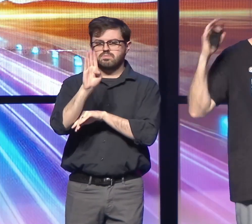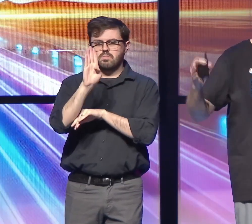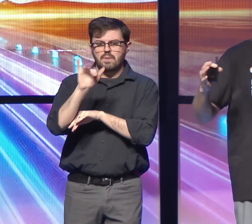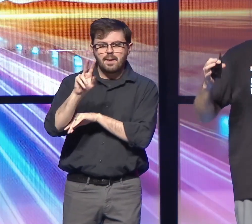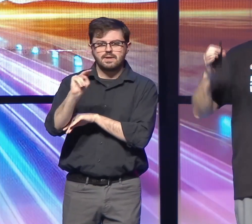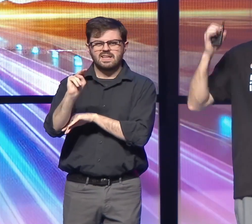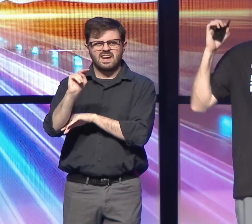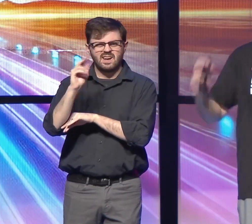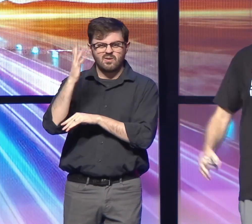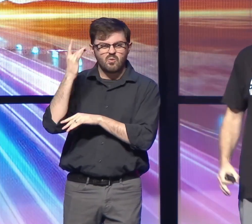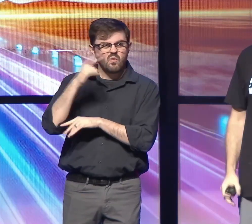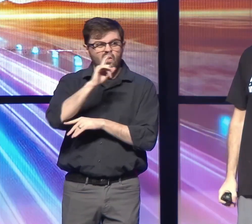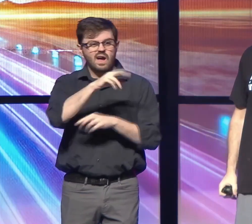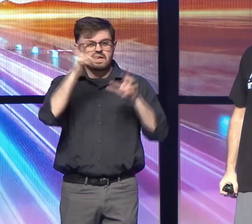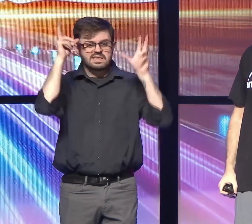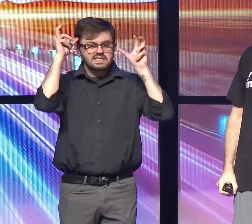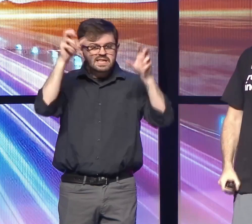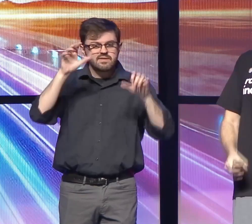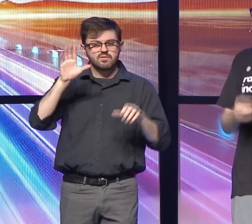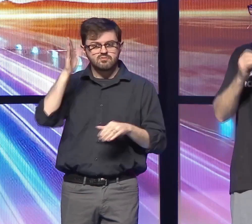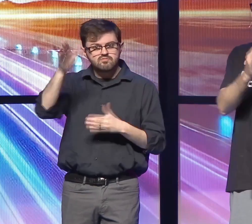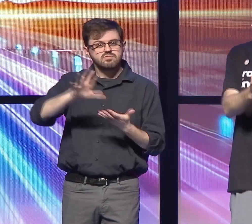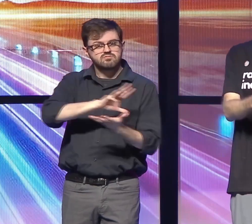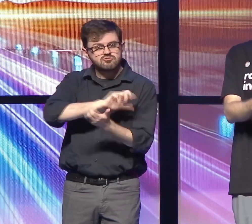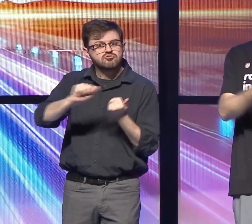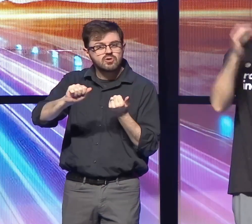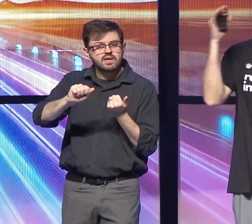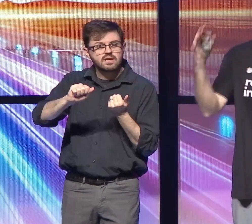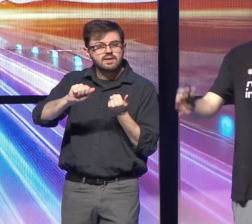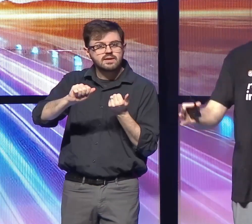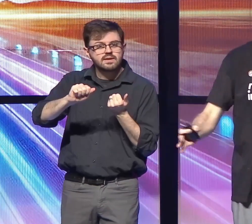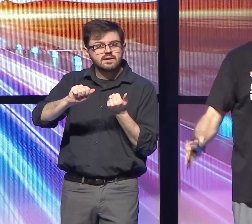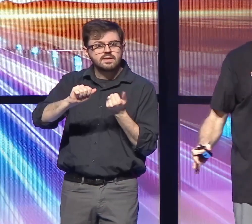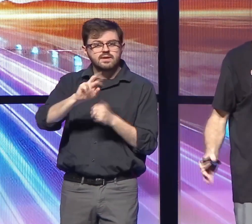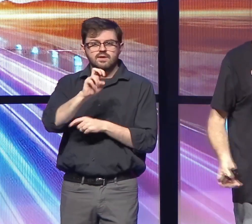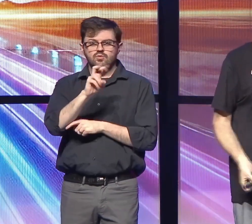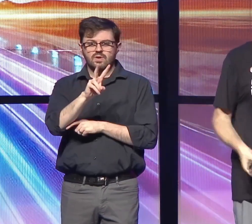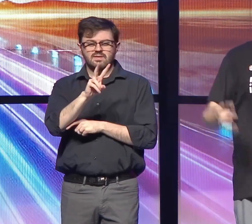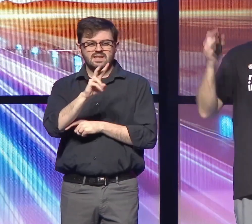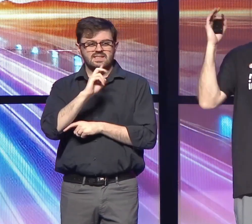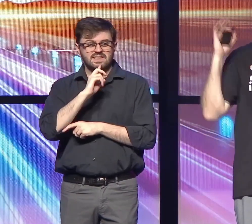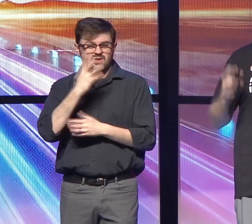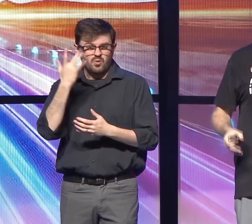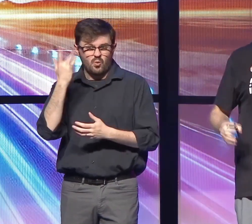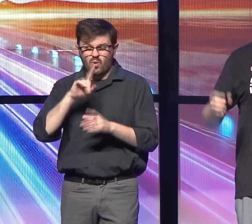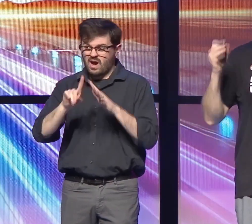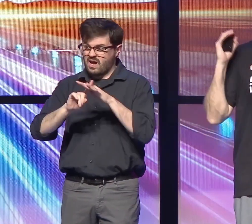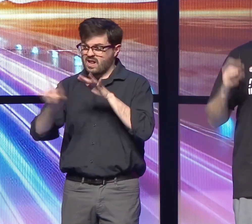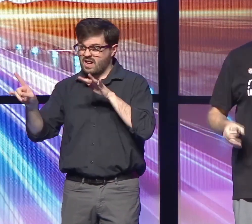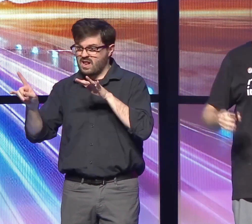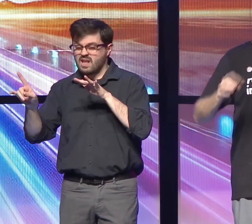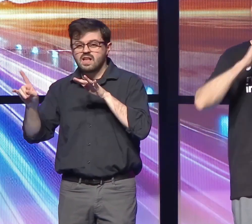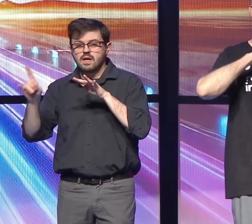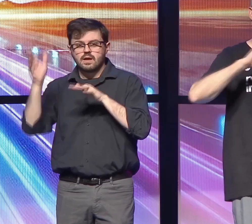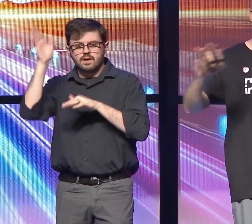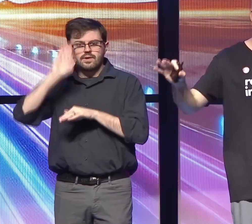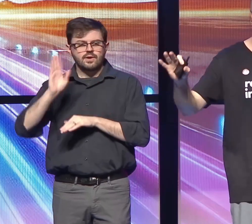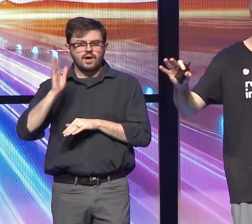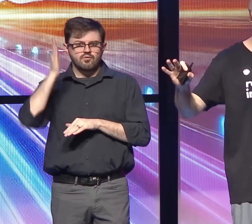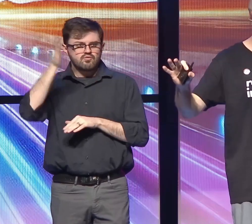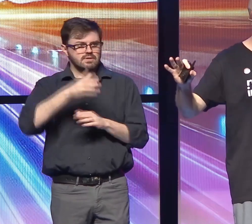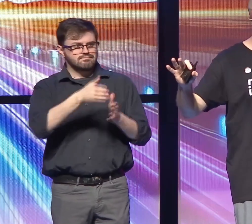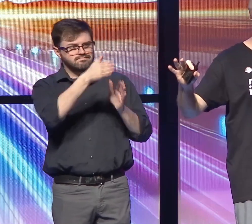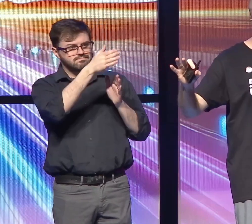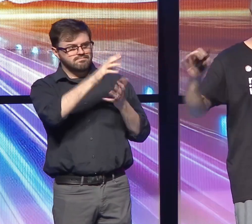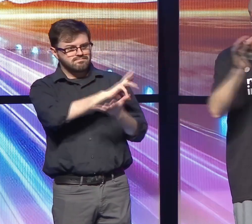It's evil. It's destructive. And Revelation says, why should you do that? Because God is going to destroy